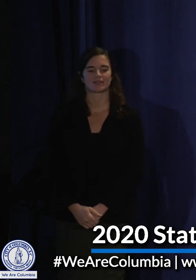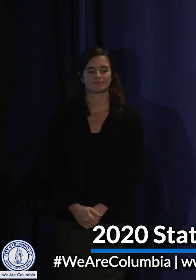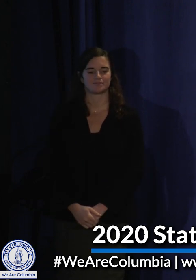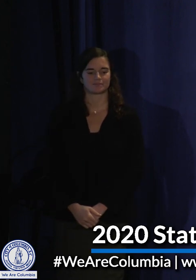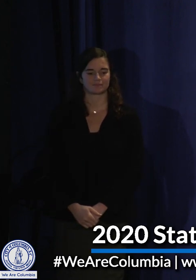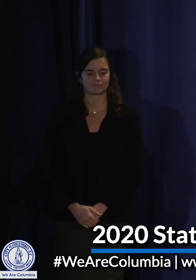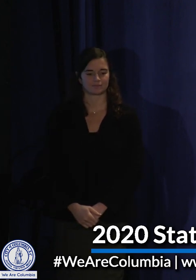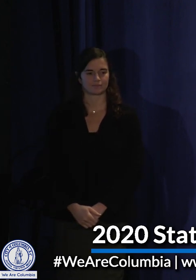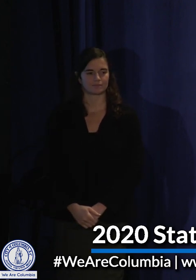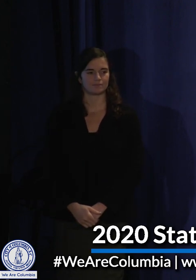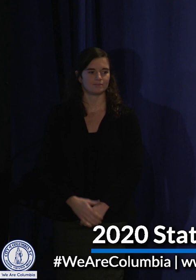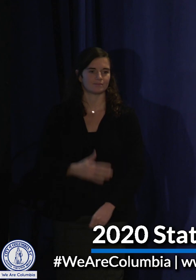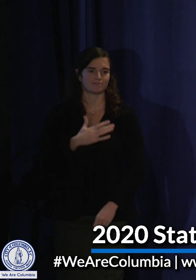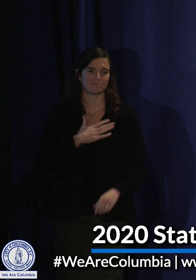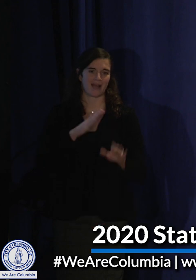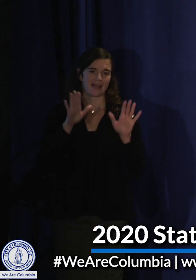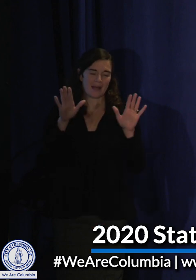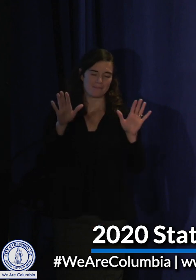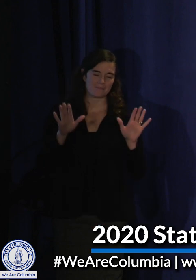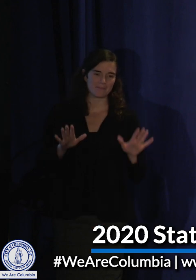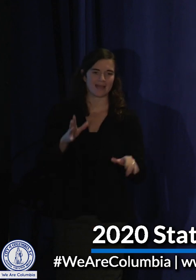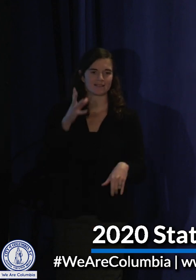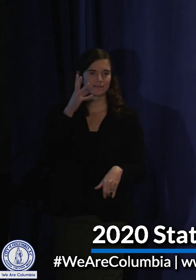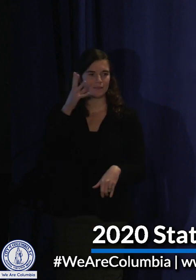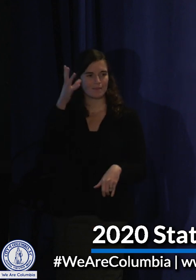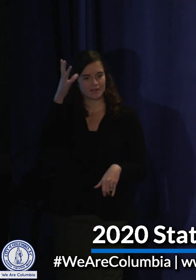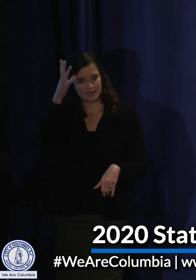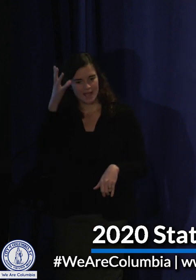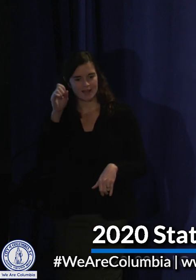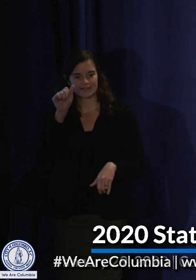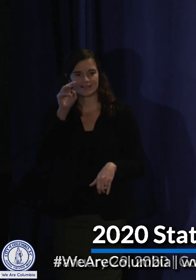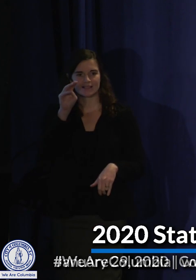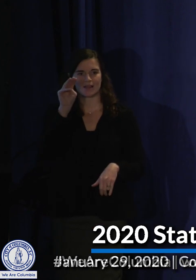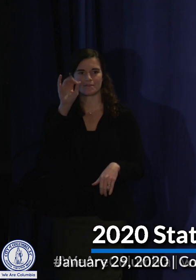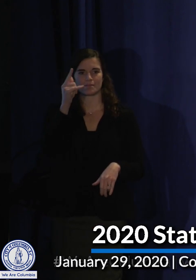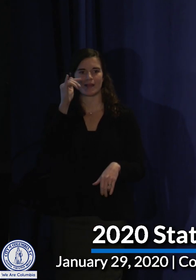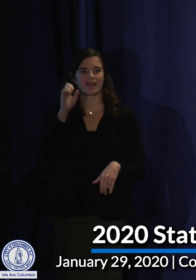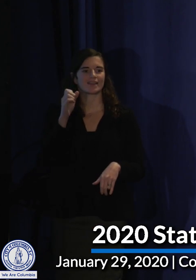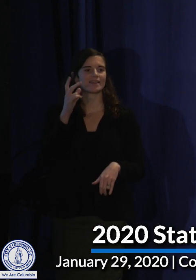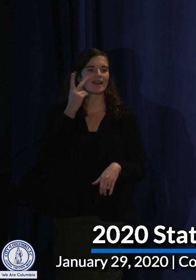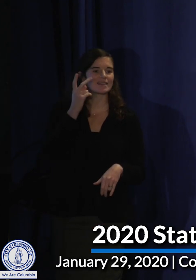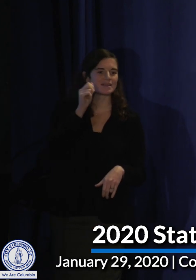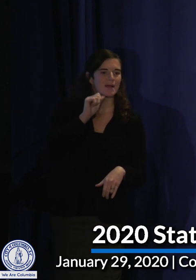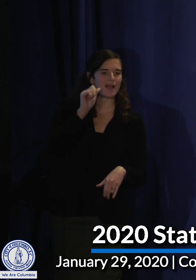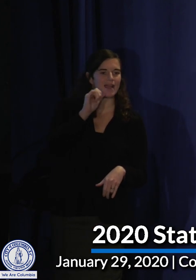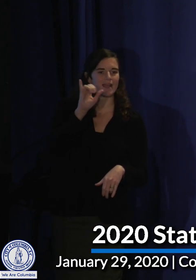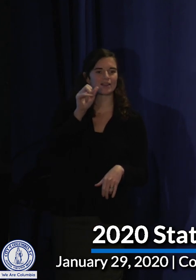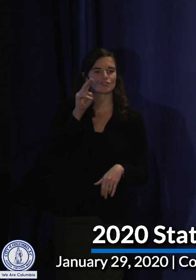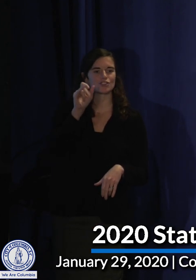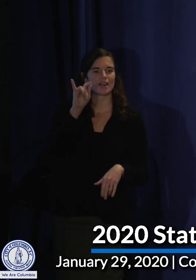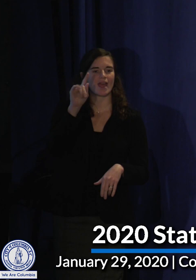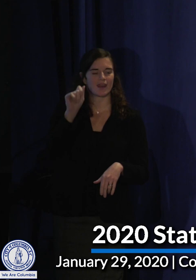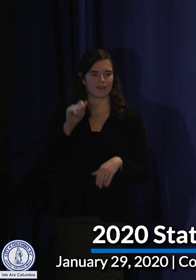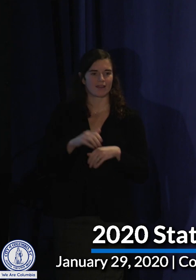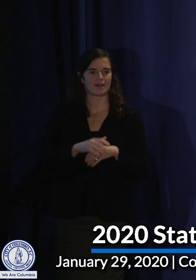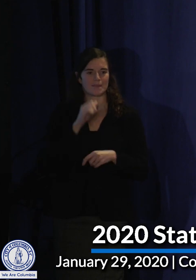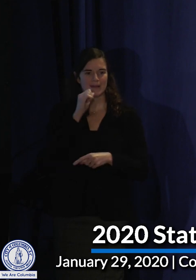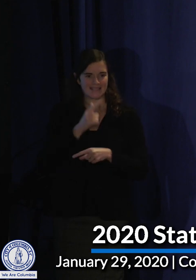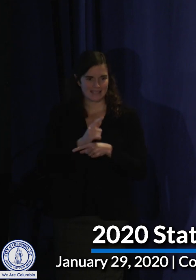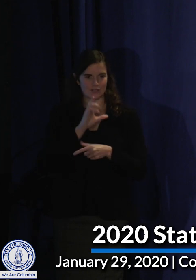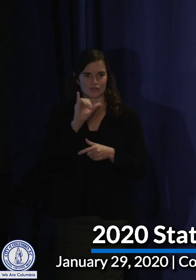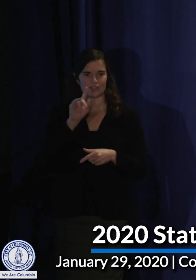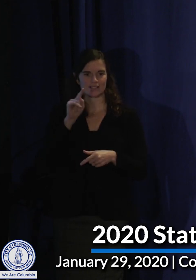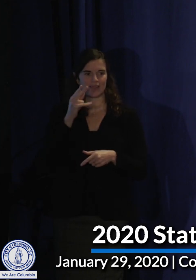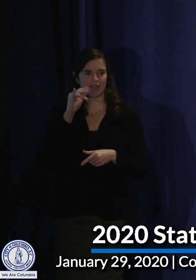My amazing mother and father, Sam and Maggie Benjamin. I see my Aunt Janetta is with us, my sister-in-law,